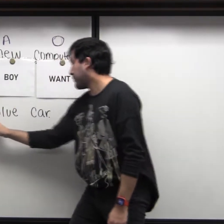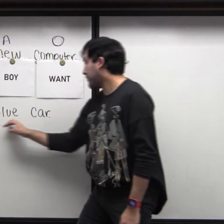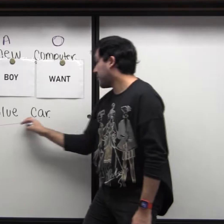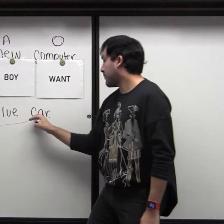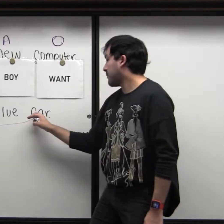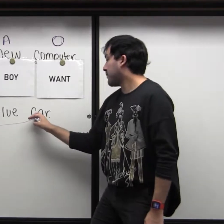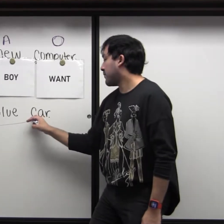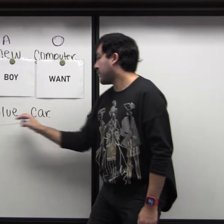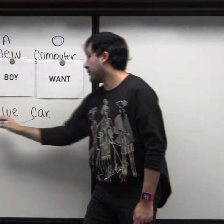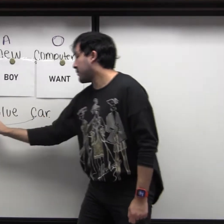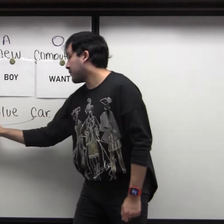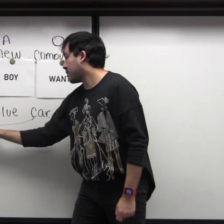Okay, right? It's connected to the car.